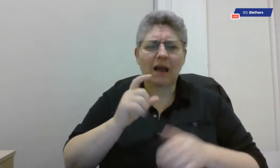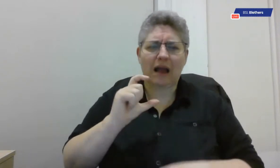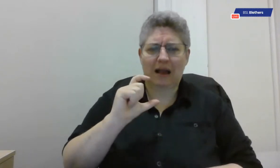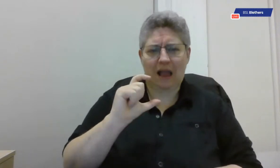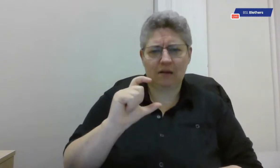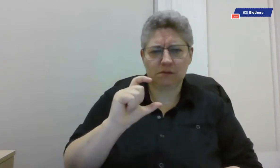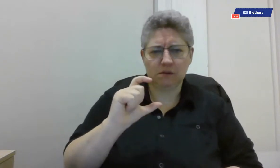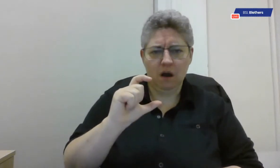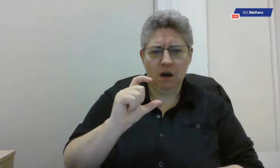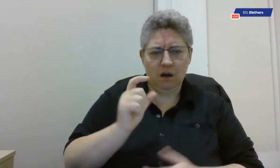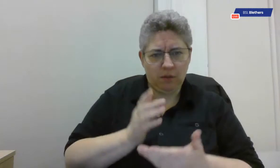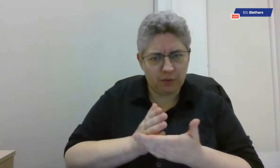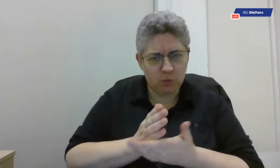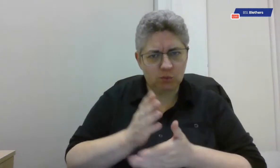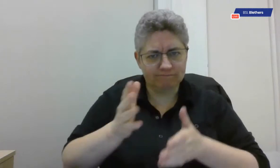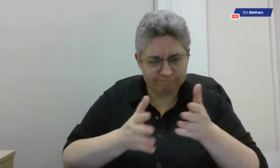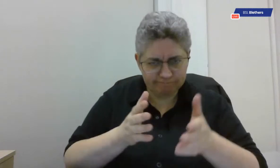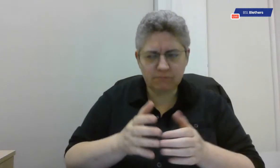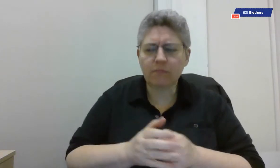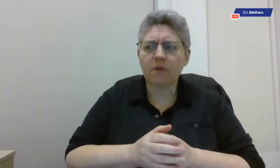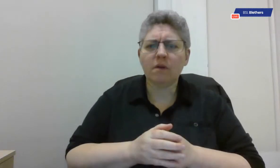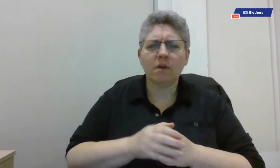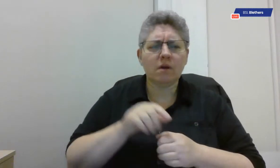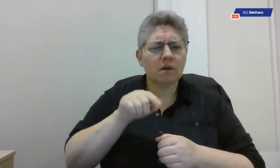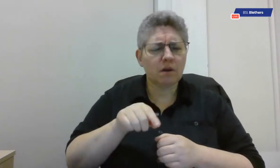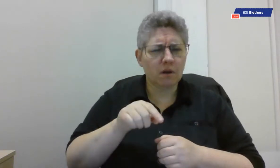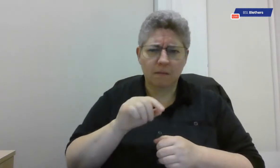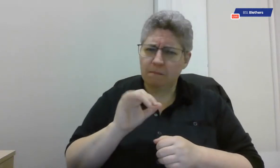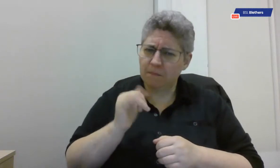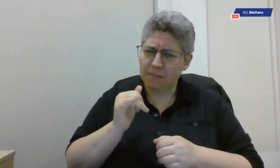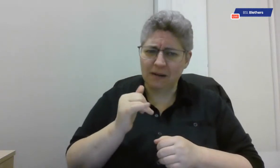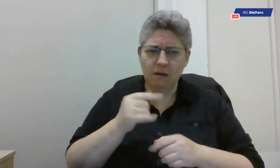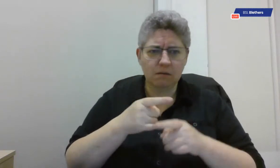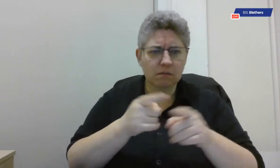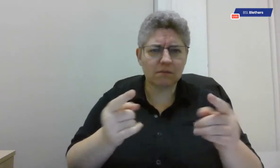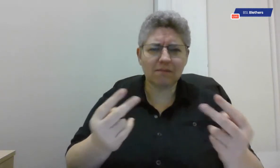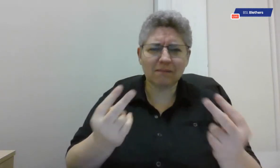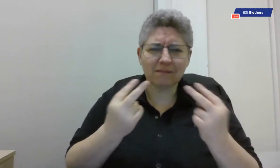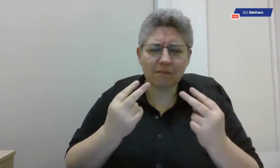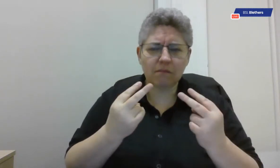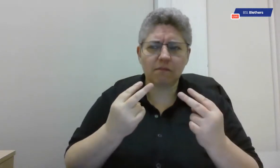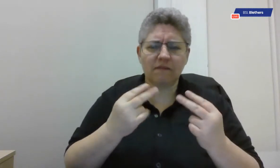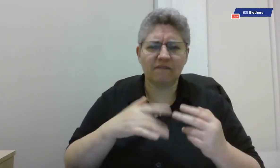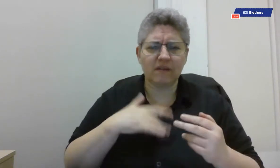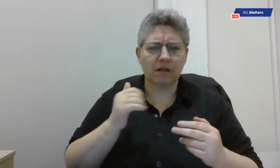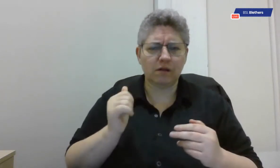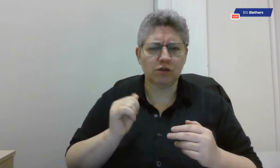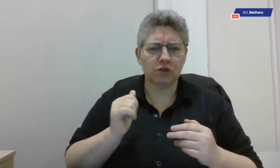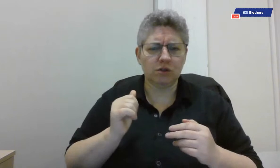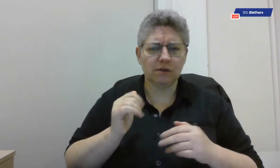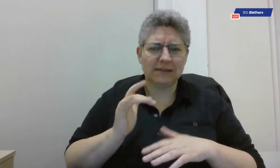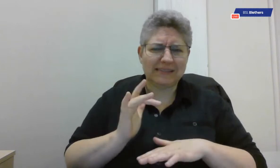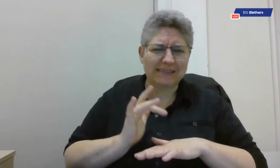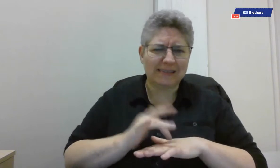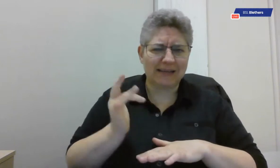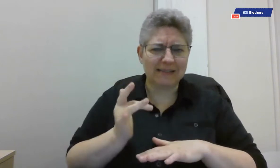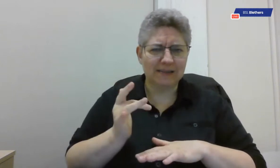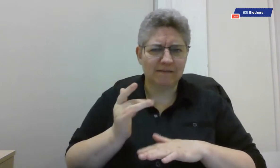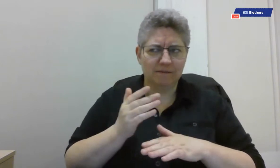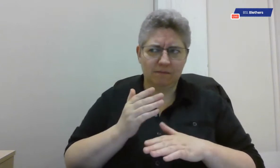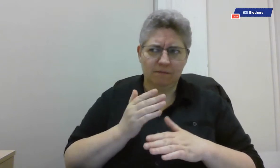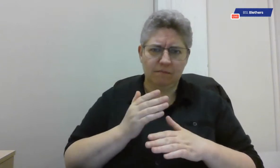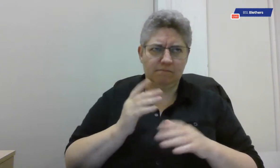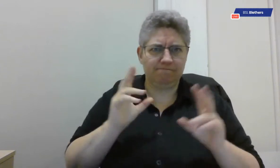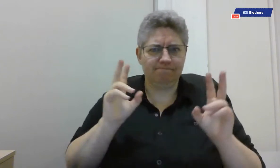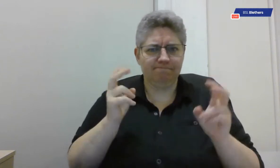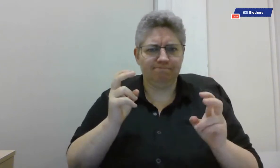One person who has been through cancer, and we'll use this sign for it tonight.